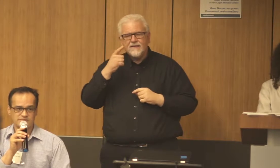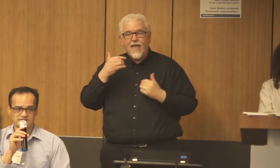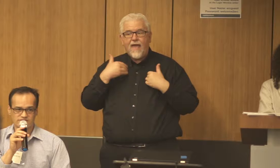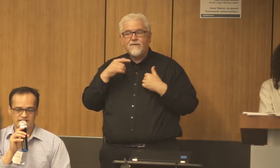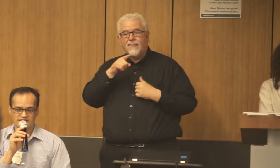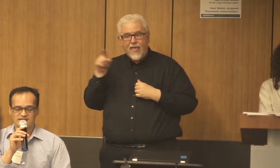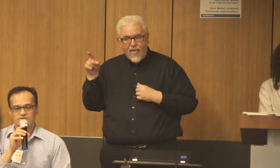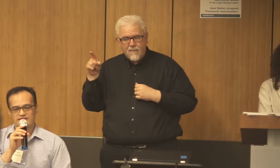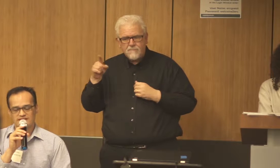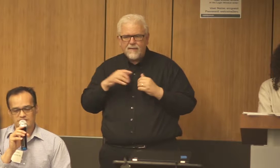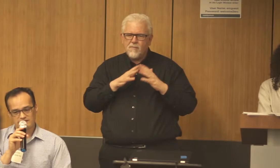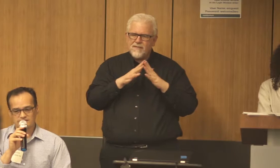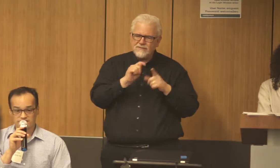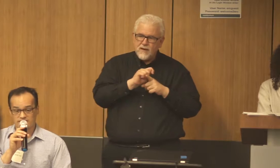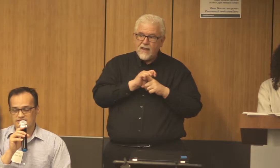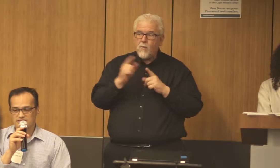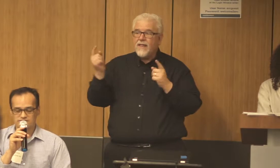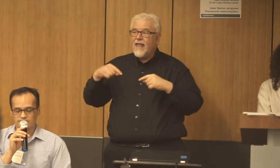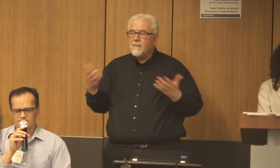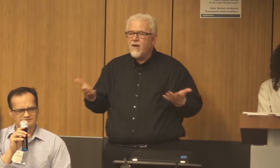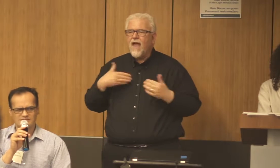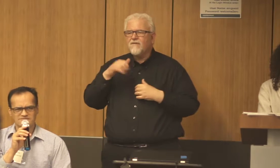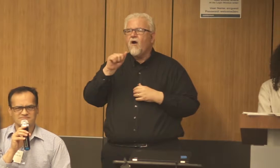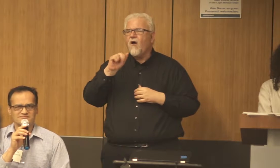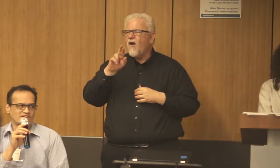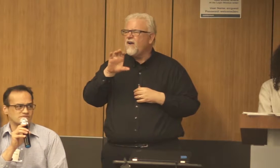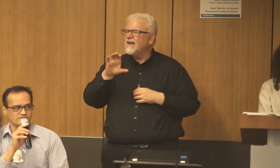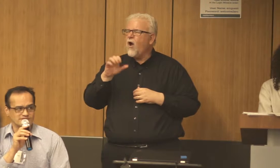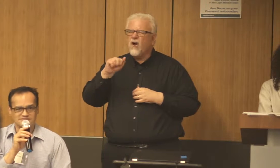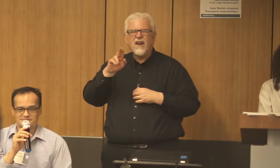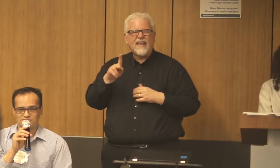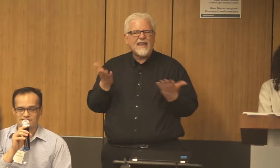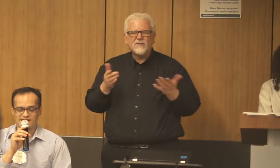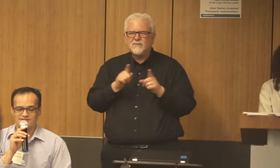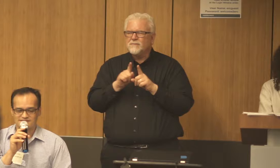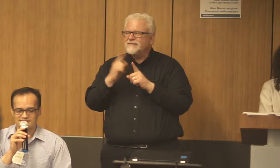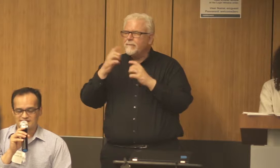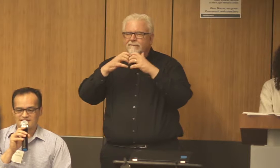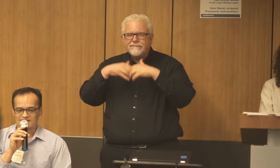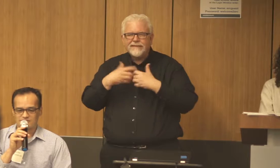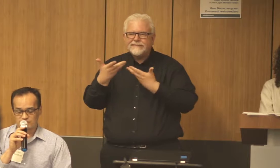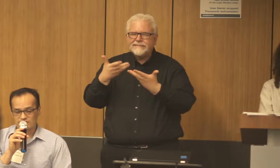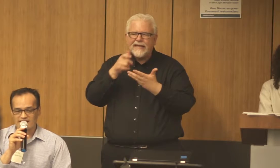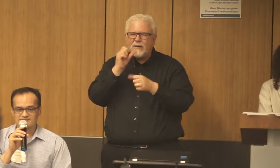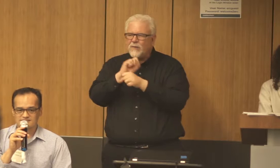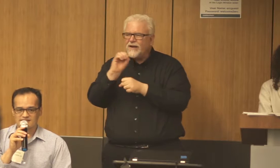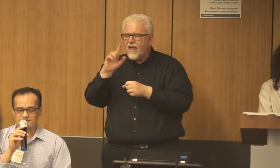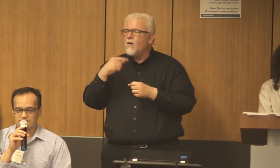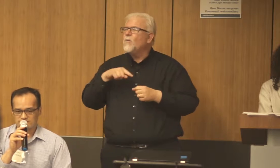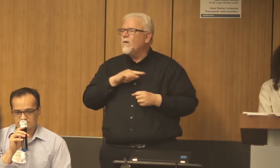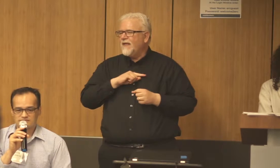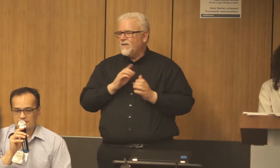them implement the training. When they came here, there's an ARC here as well, but something fell through or just didn't work out. And we were